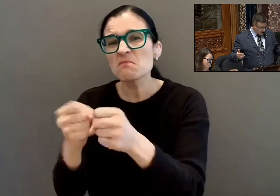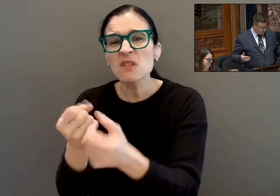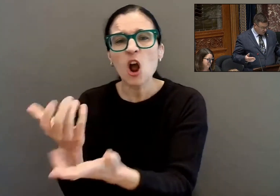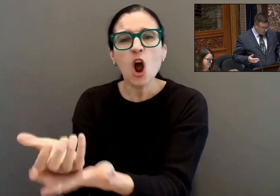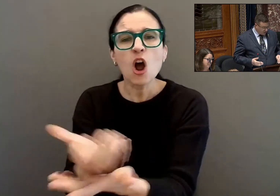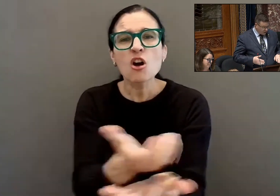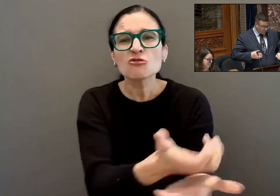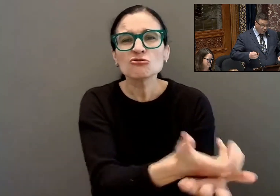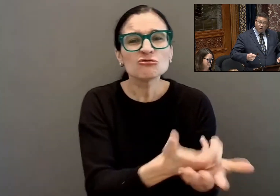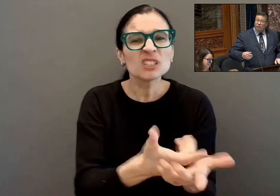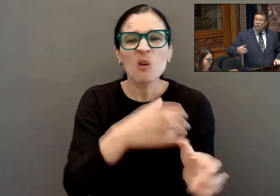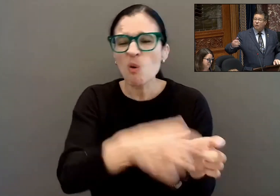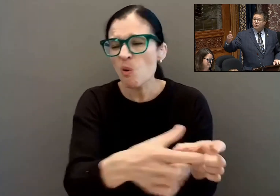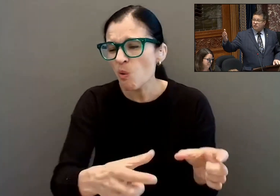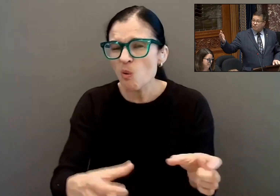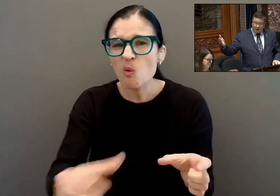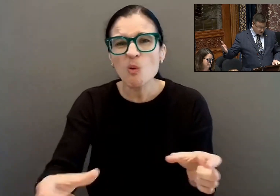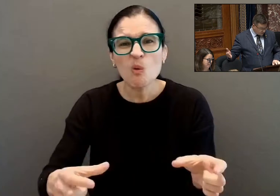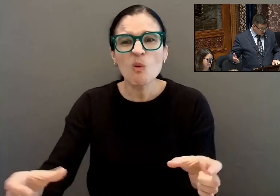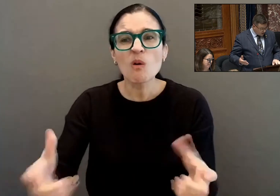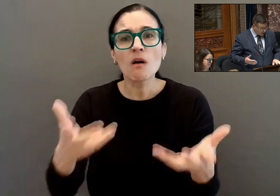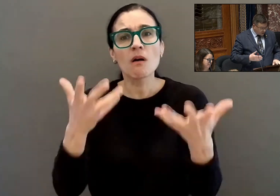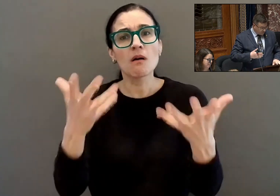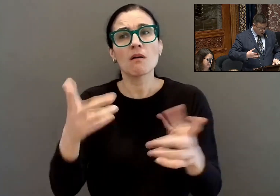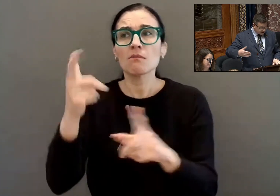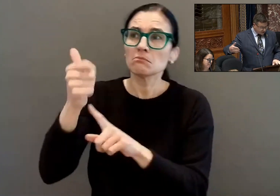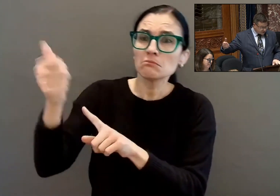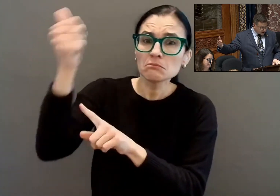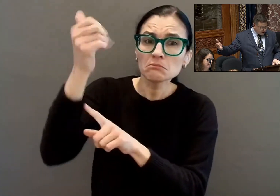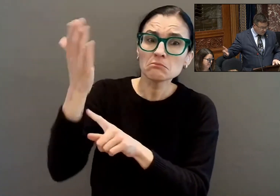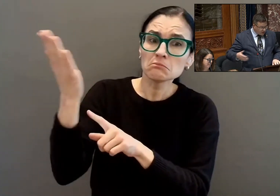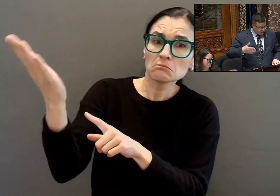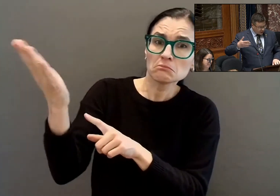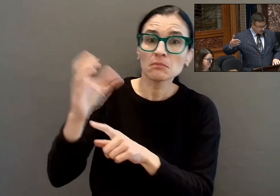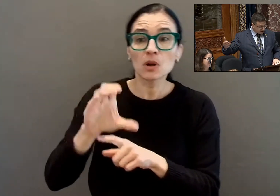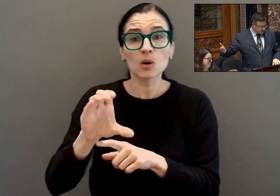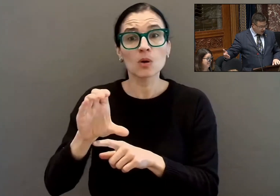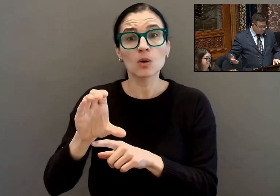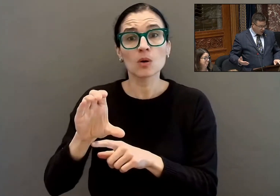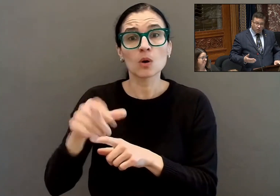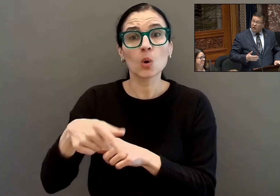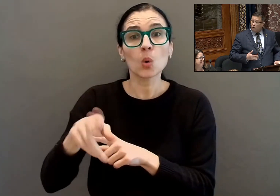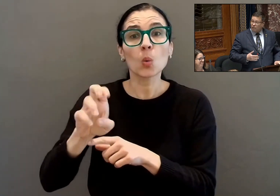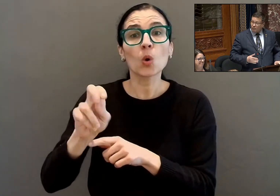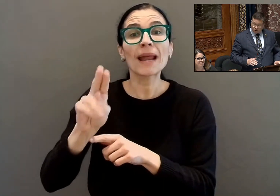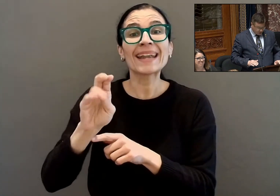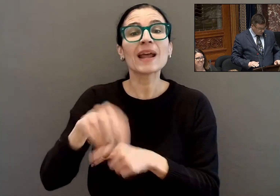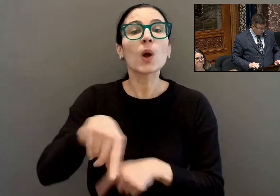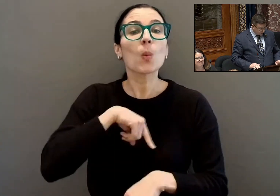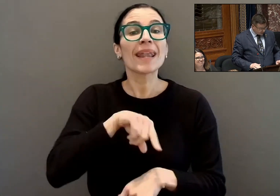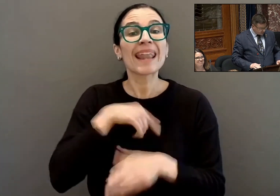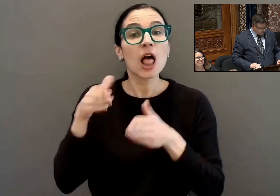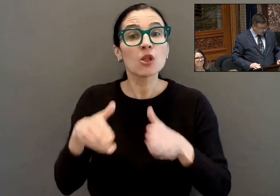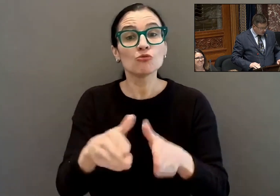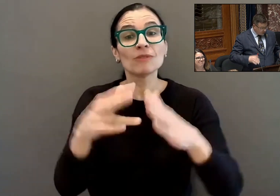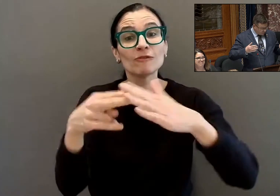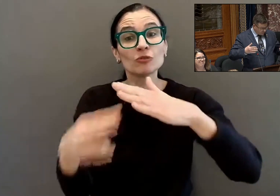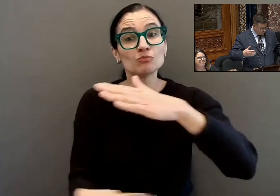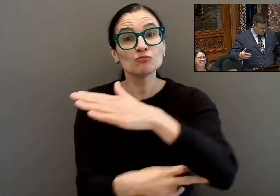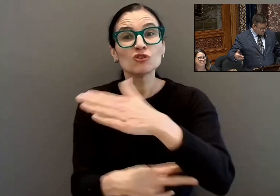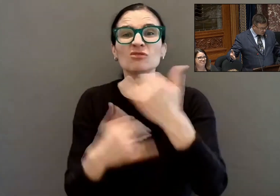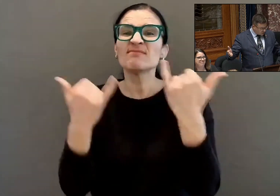Mr. Premier. Quesnel River Bridge is past its time, past its time, past its time. Quesnel River Bridge is past its